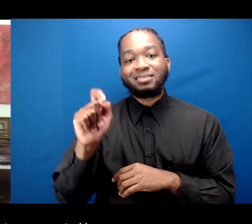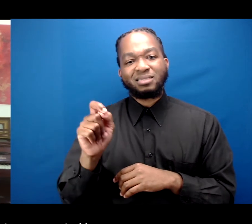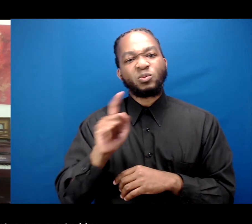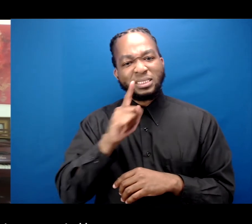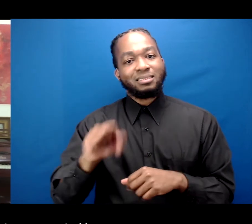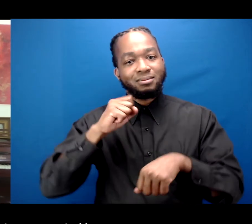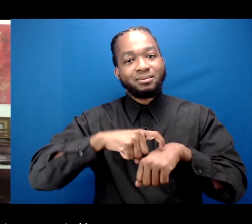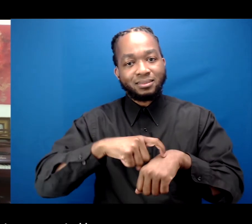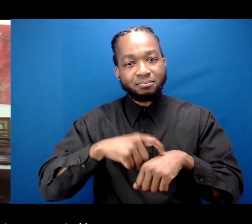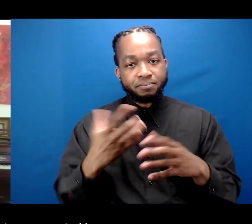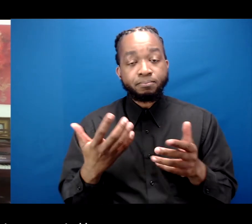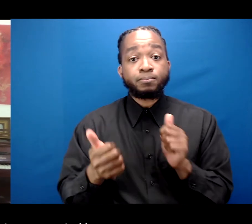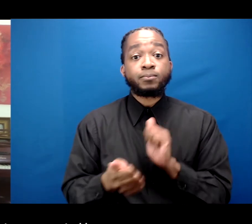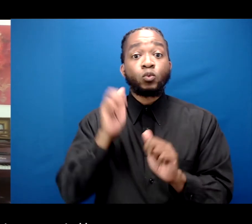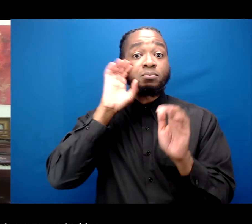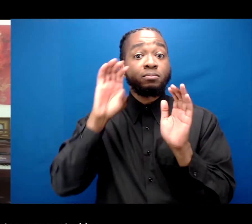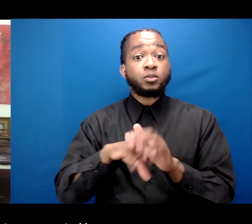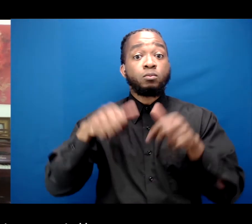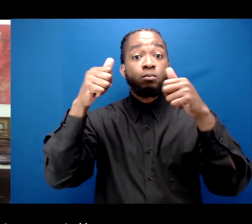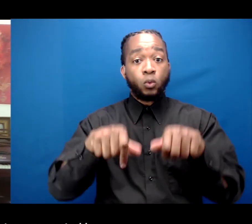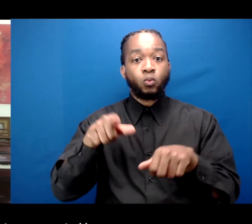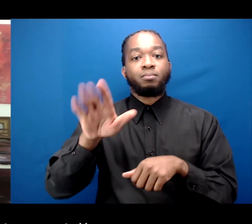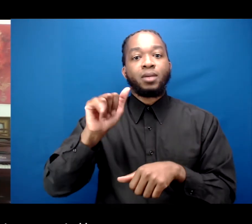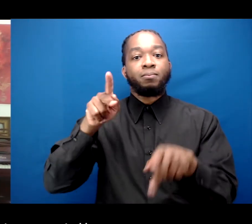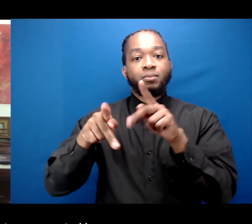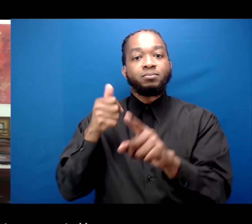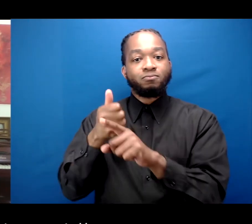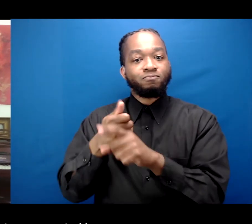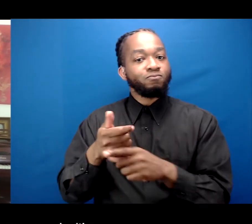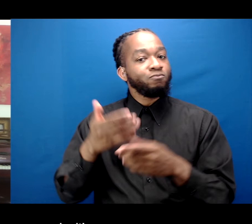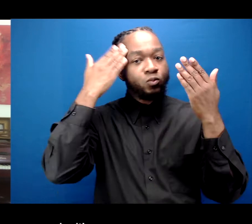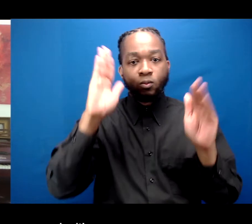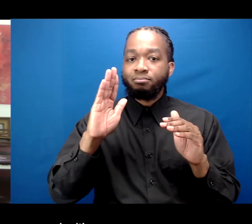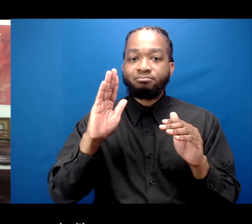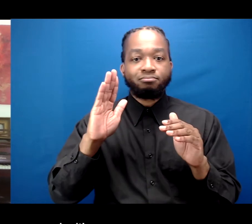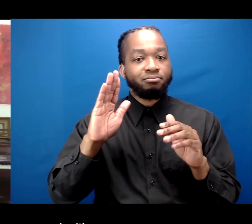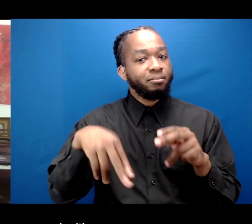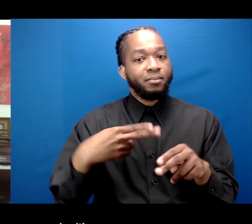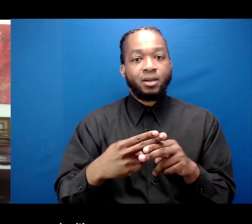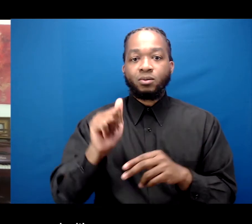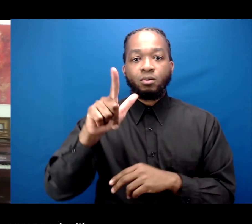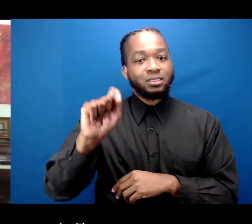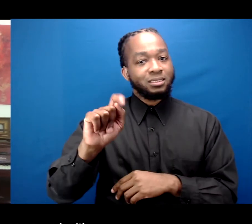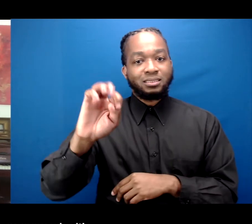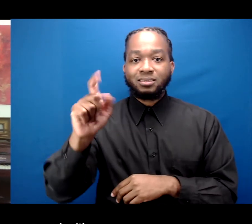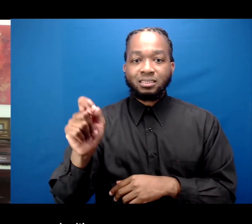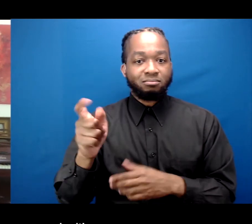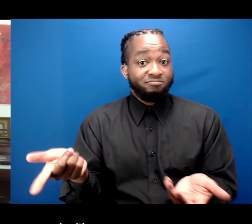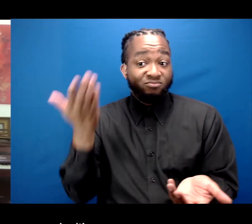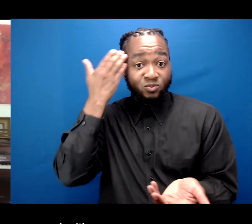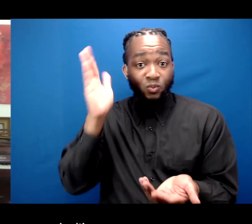of photos are posted by individuals who don't know about alt text or know how to use it or even why it's